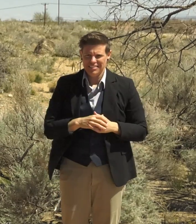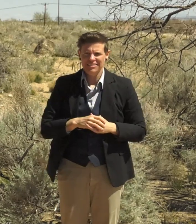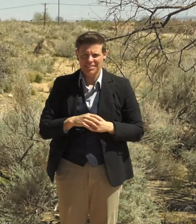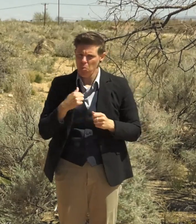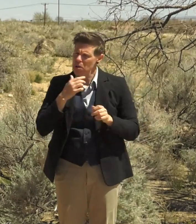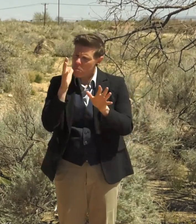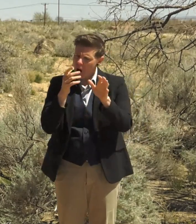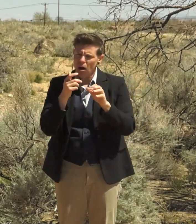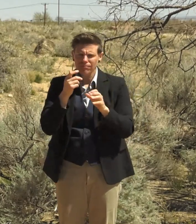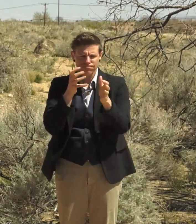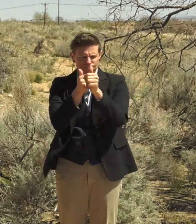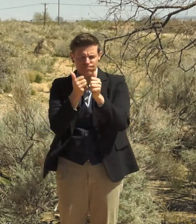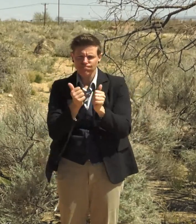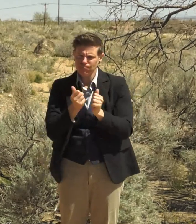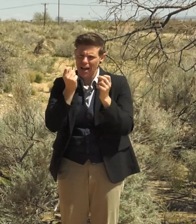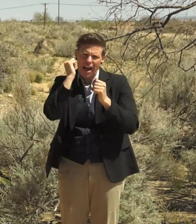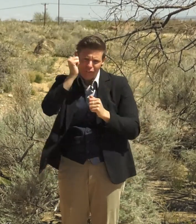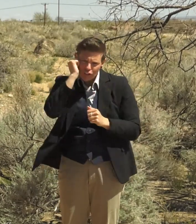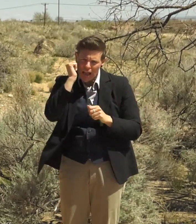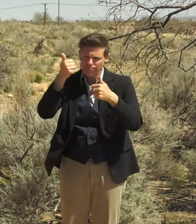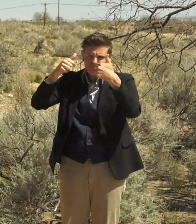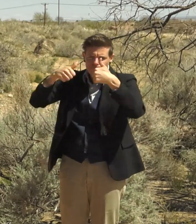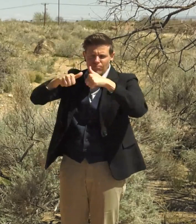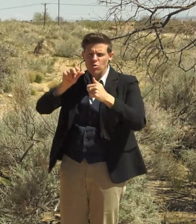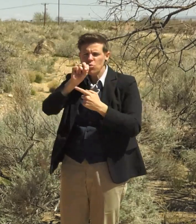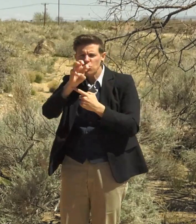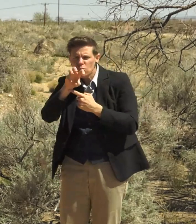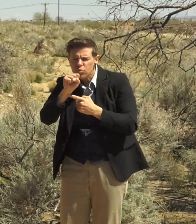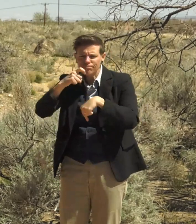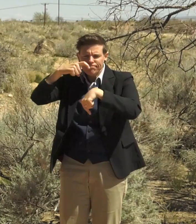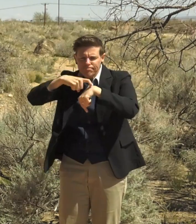basis. You can also check out alerts on the